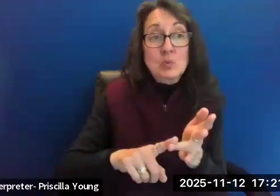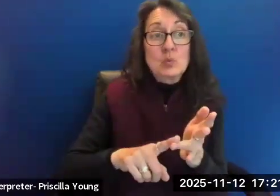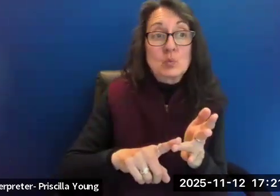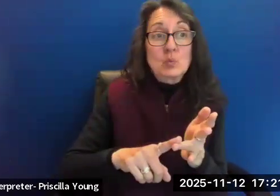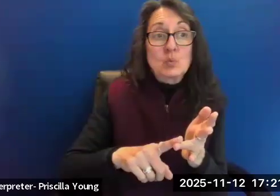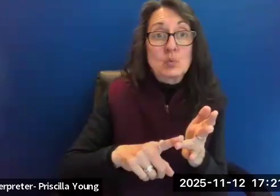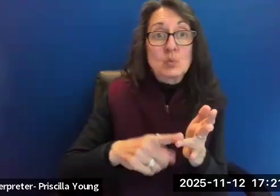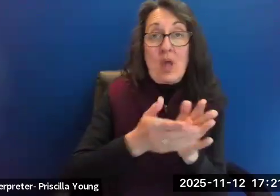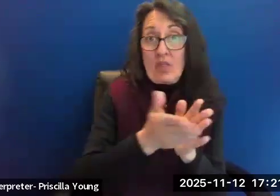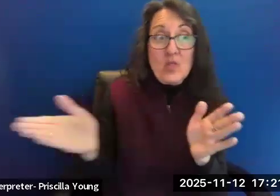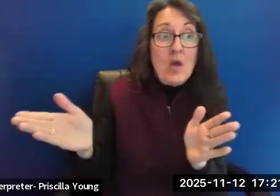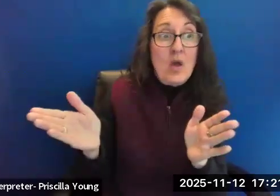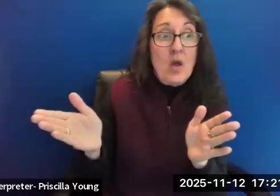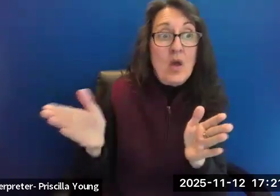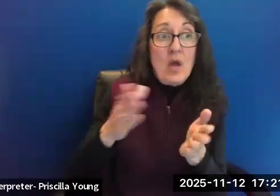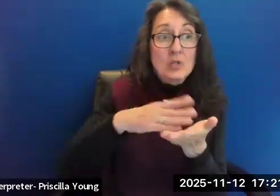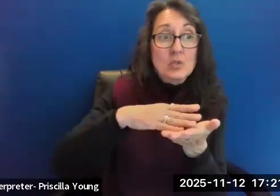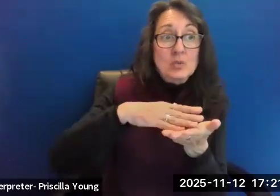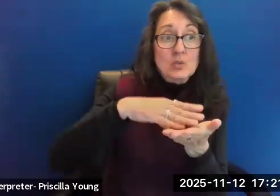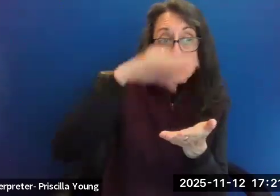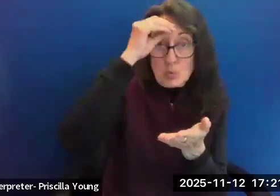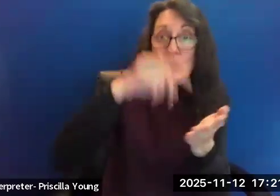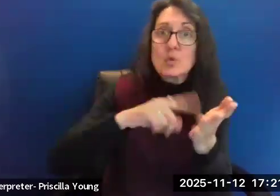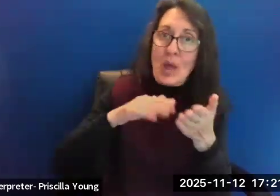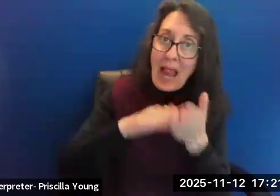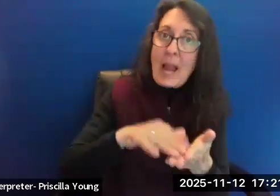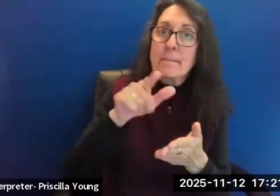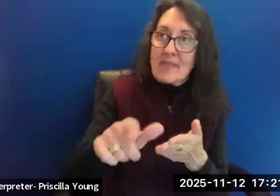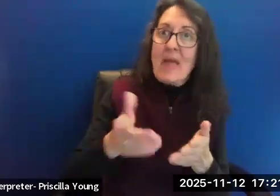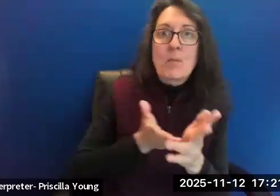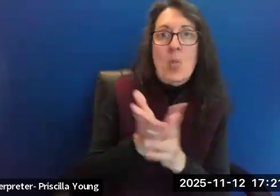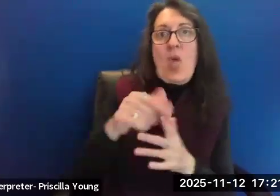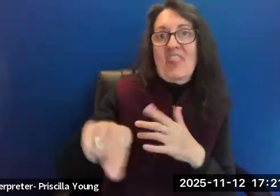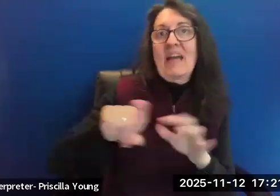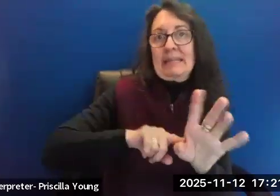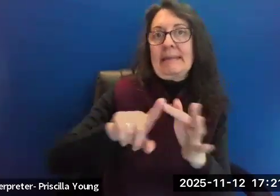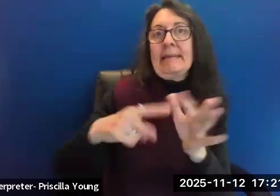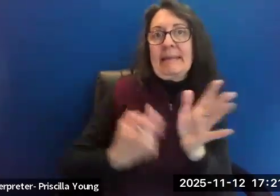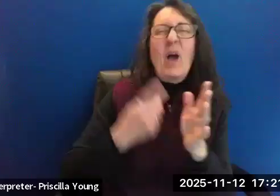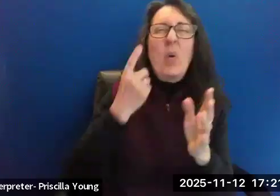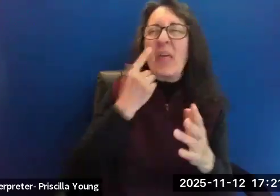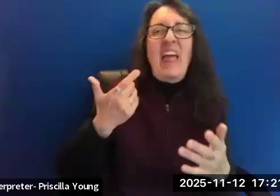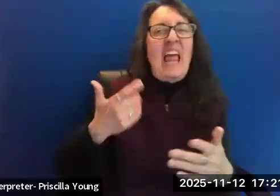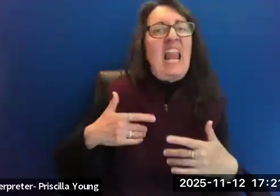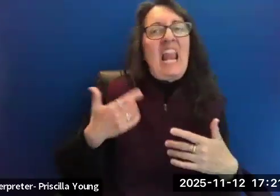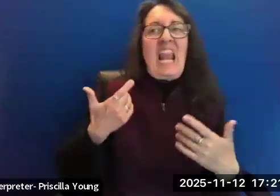throughout the year-long program. The funding will be paid to